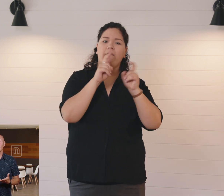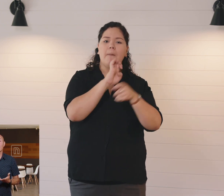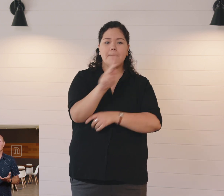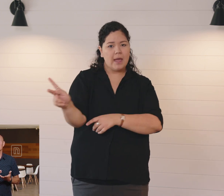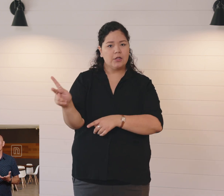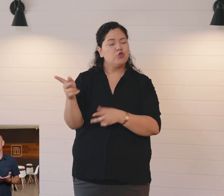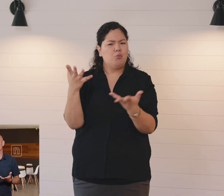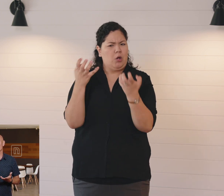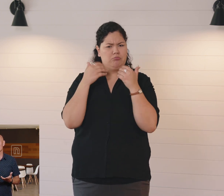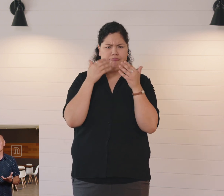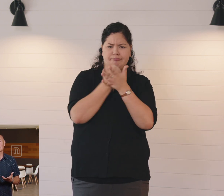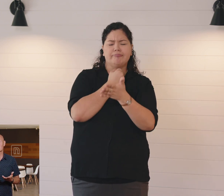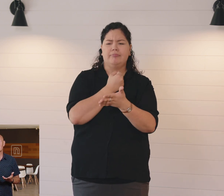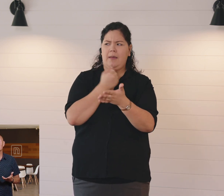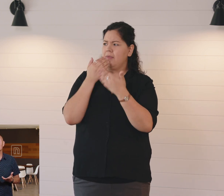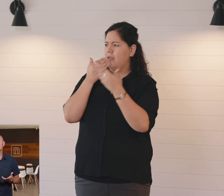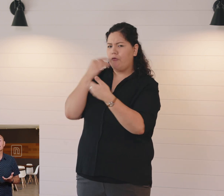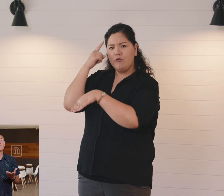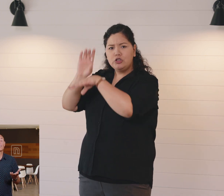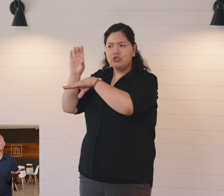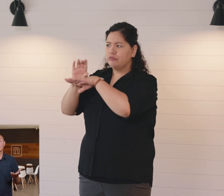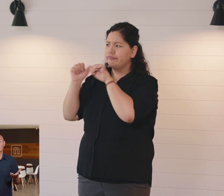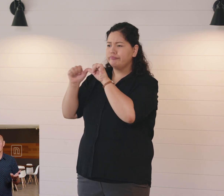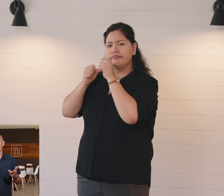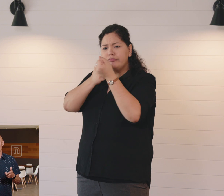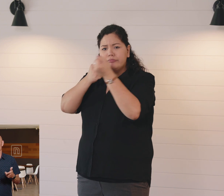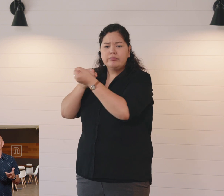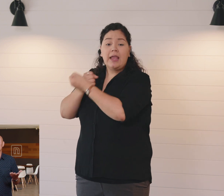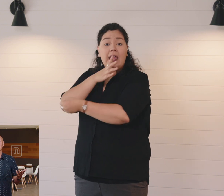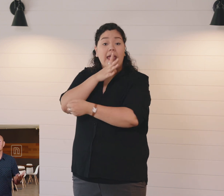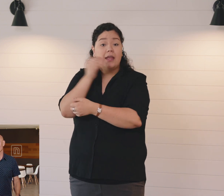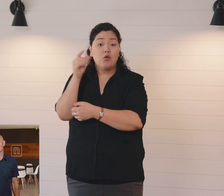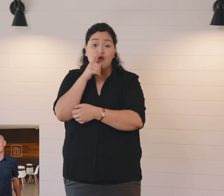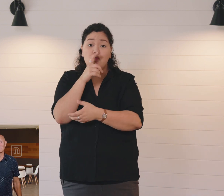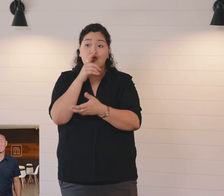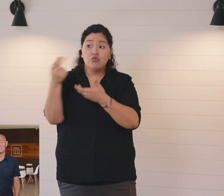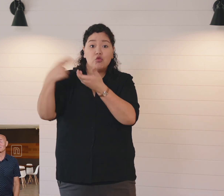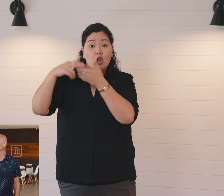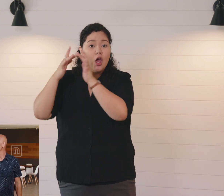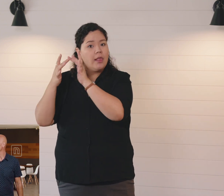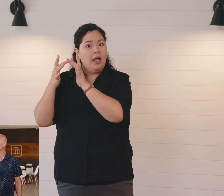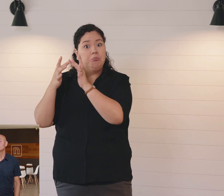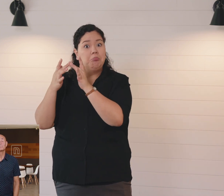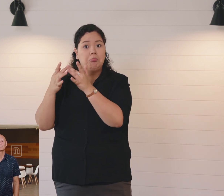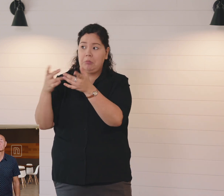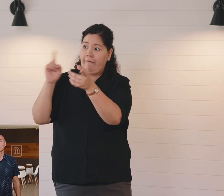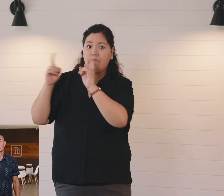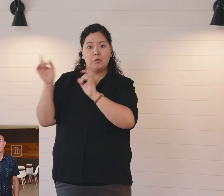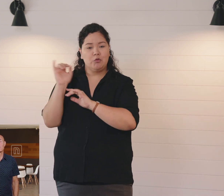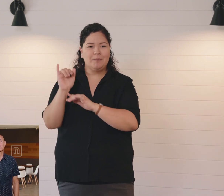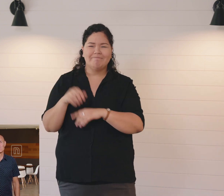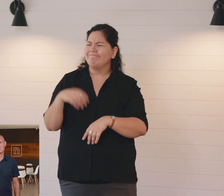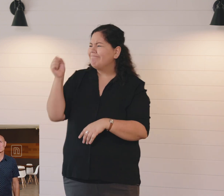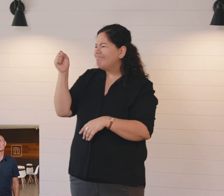want to do that. We're so thankful for the church that has continued giving, and even those of you that are joining online and giving. It's been great. Thank you. Yeah, so we would encourage you,